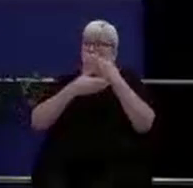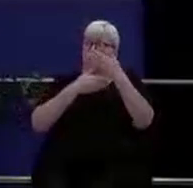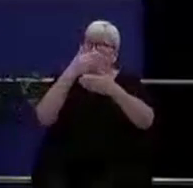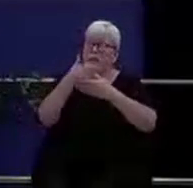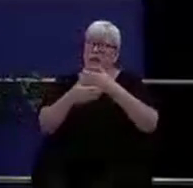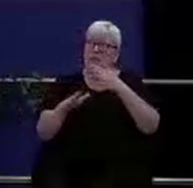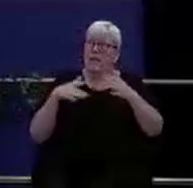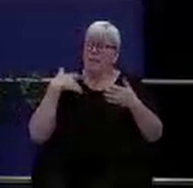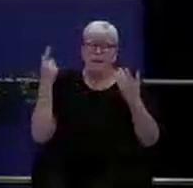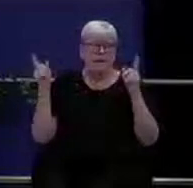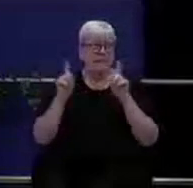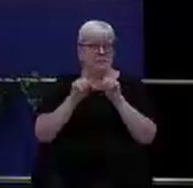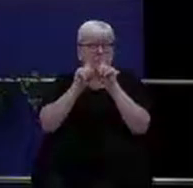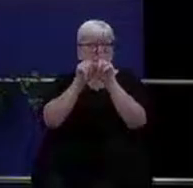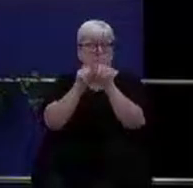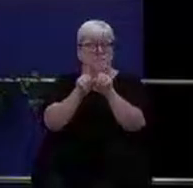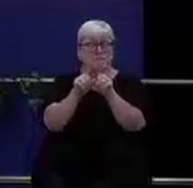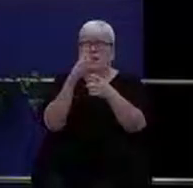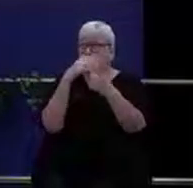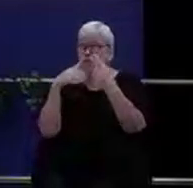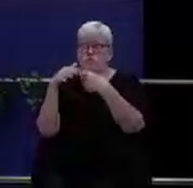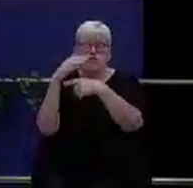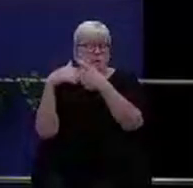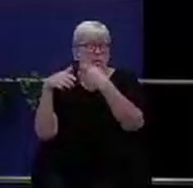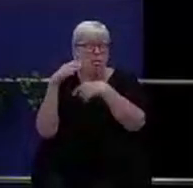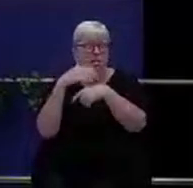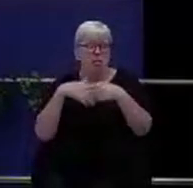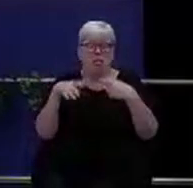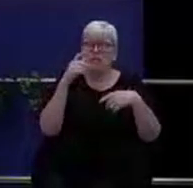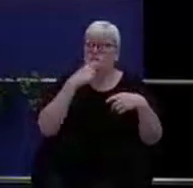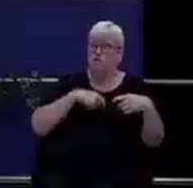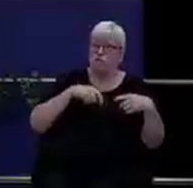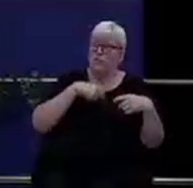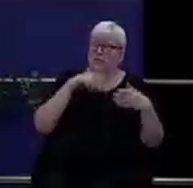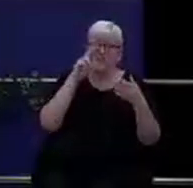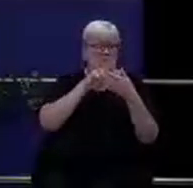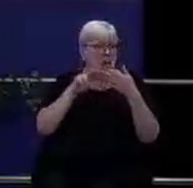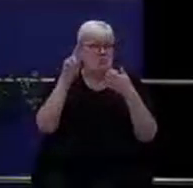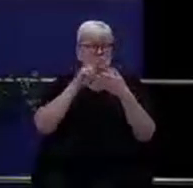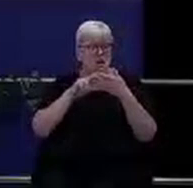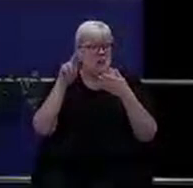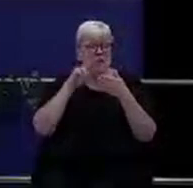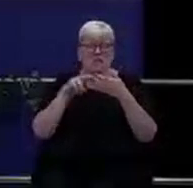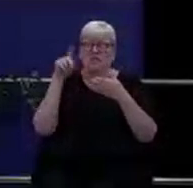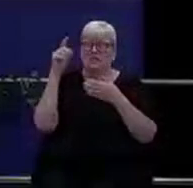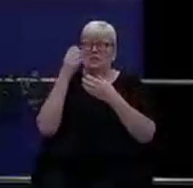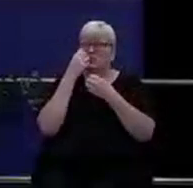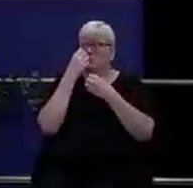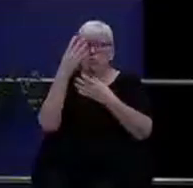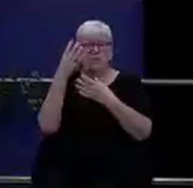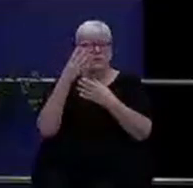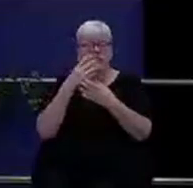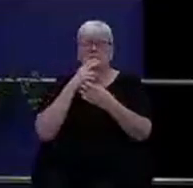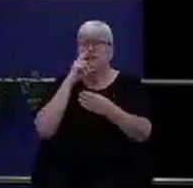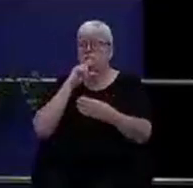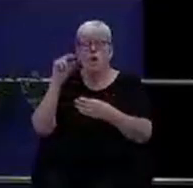lived alongside, you know, they're very sociable as well. They live alongside humans, so it's only natural that, and they have such beautiful